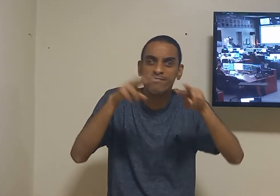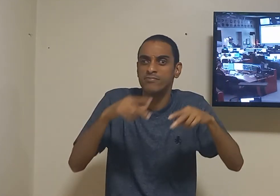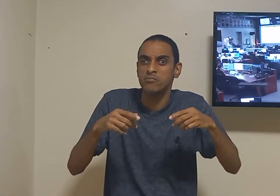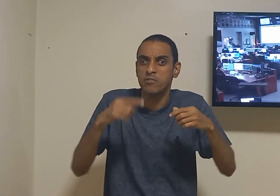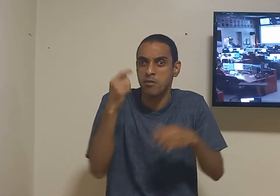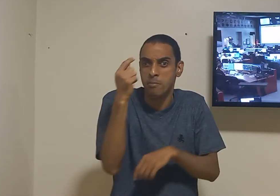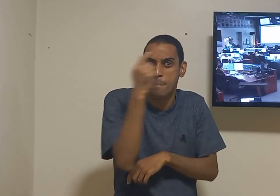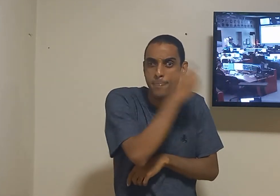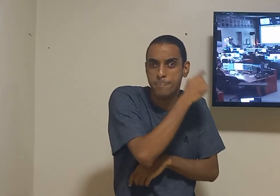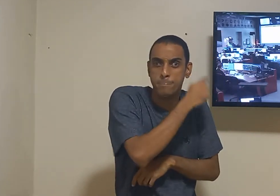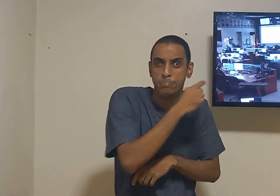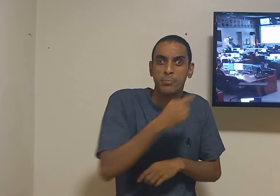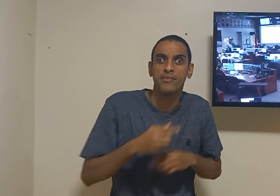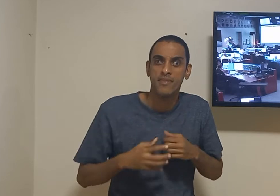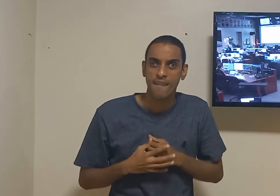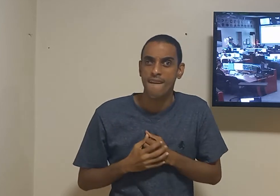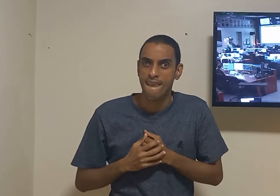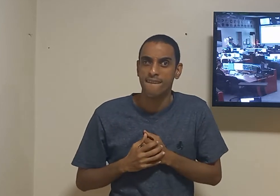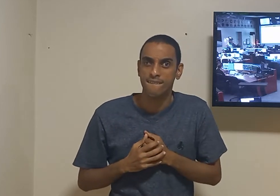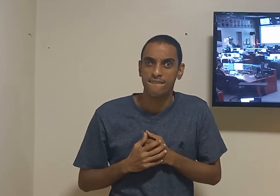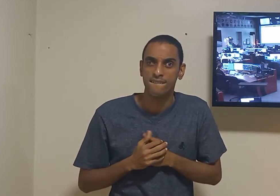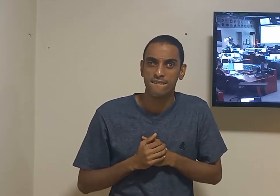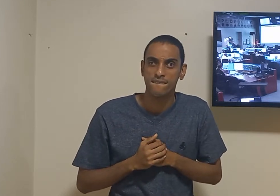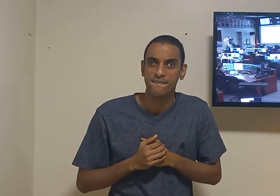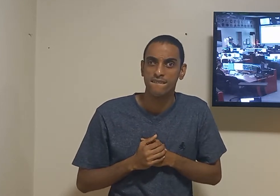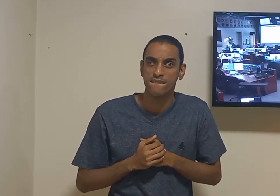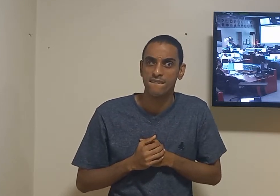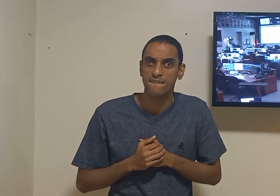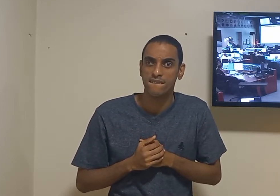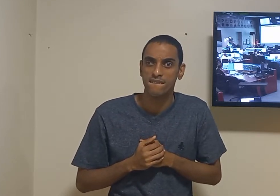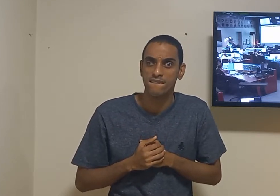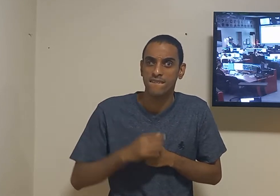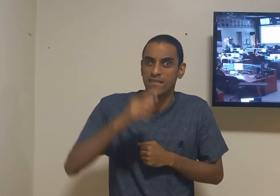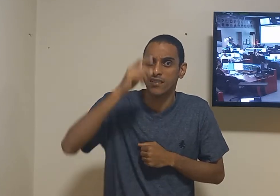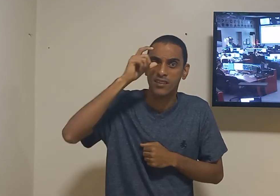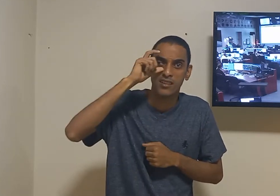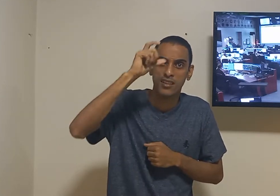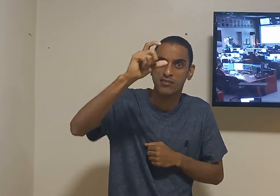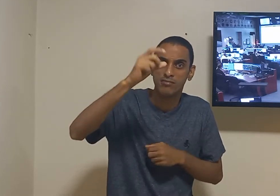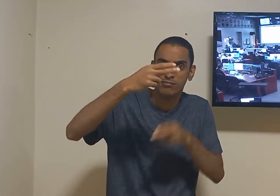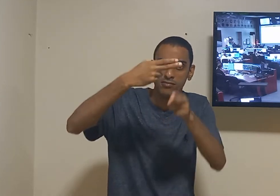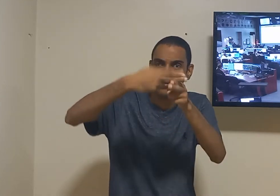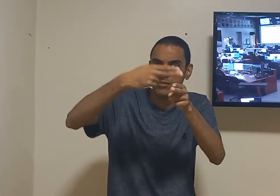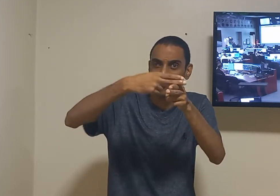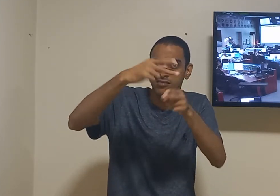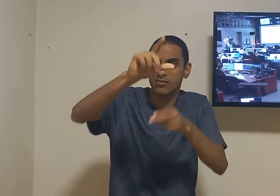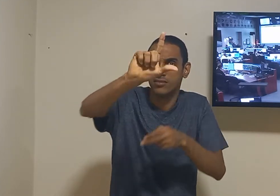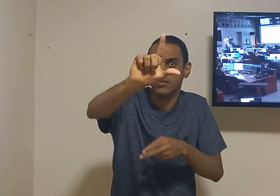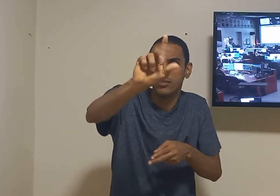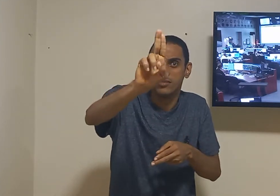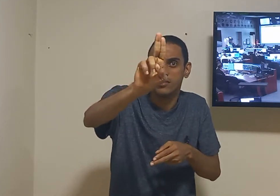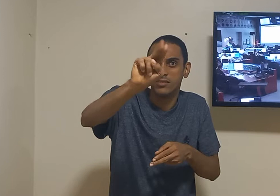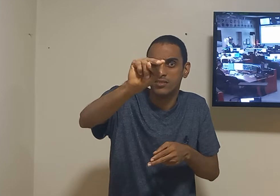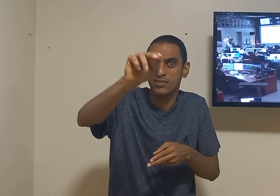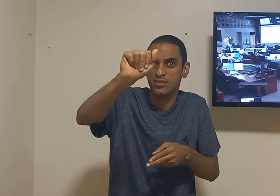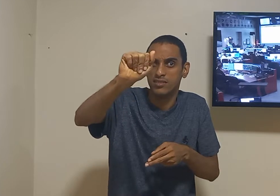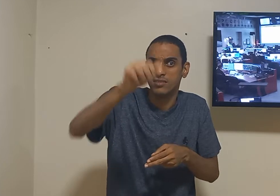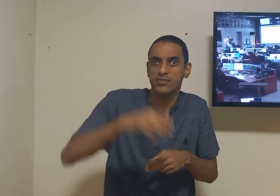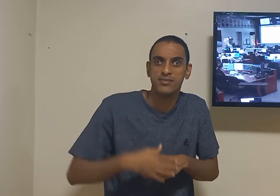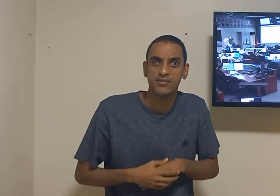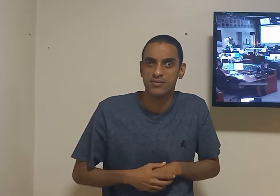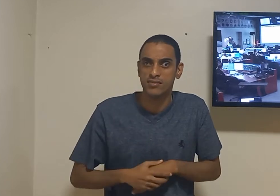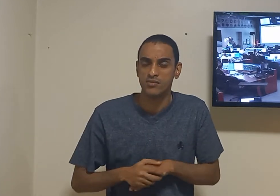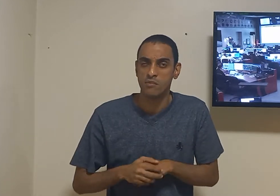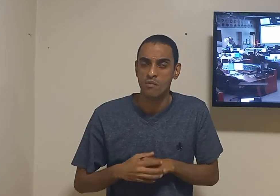Central. Now, following liftoff, those solar arrays were deployed, and we had translunar injection, which took place, and